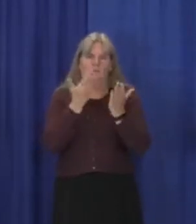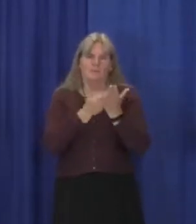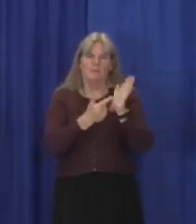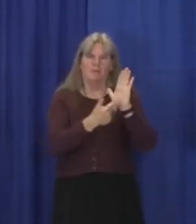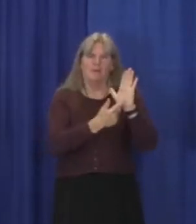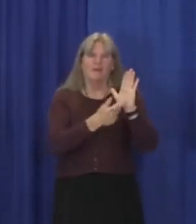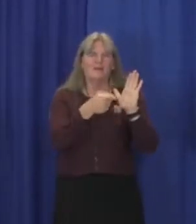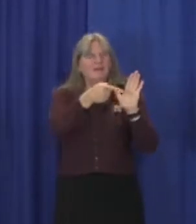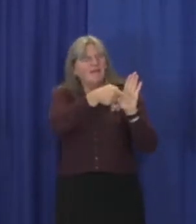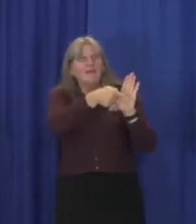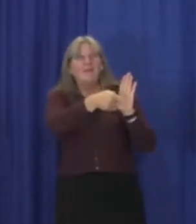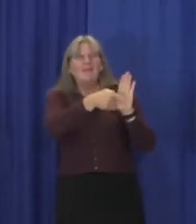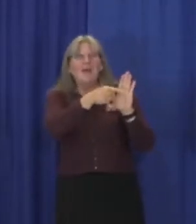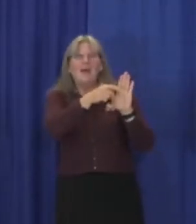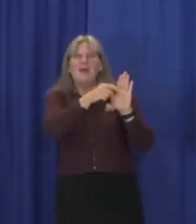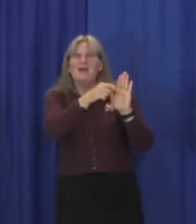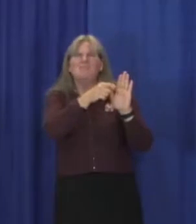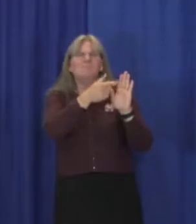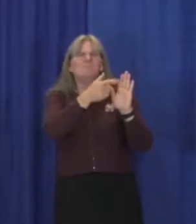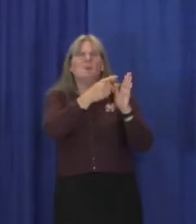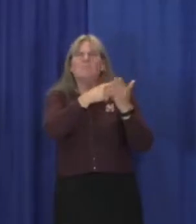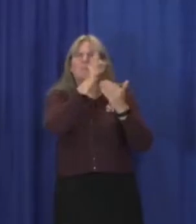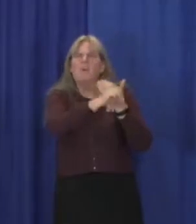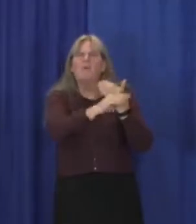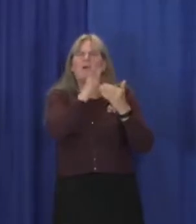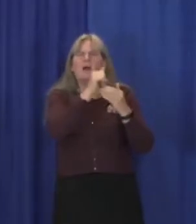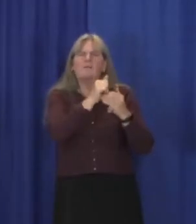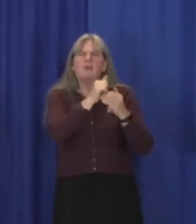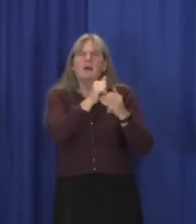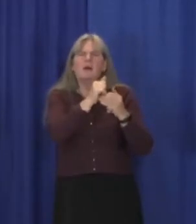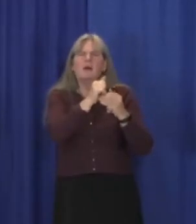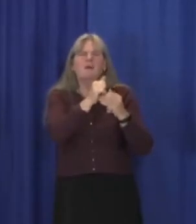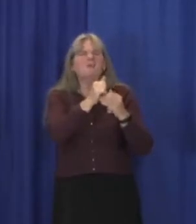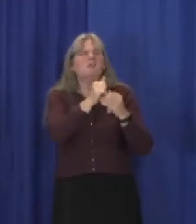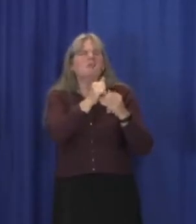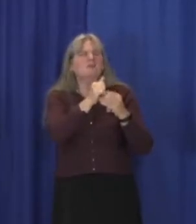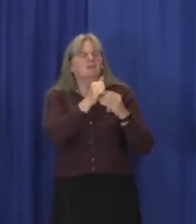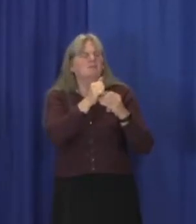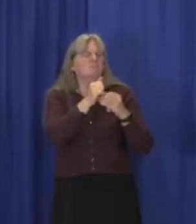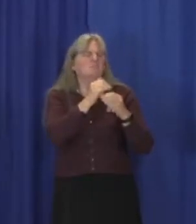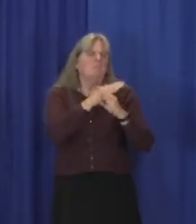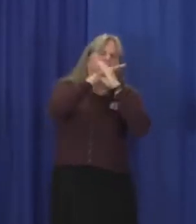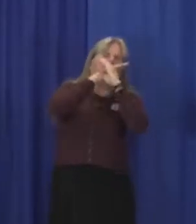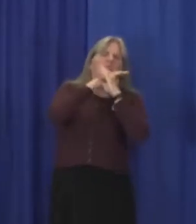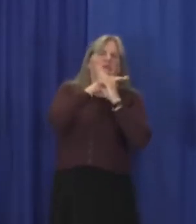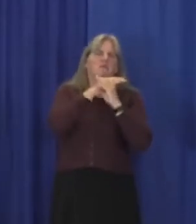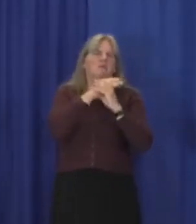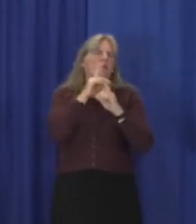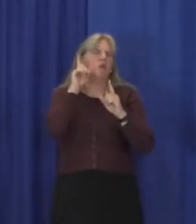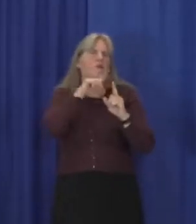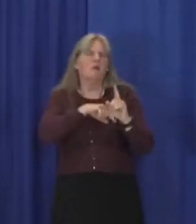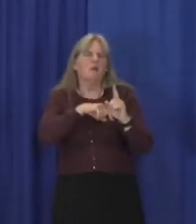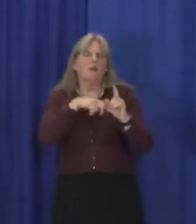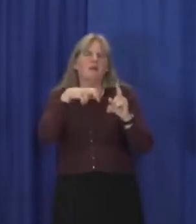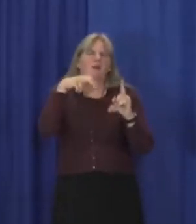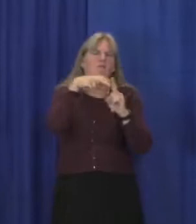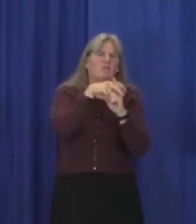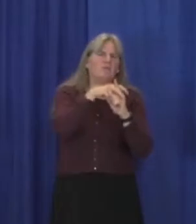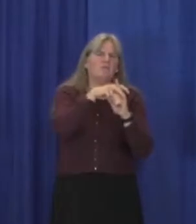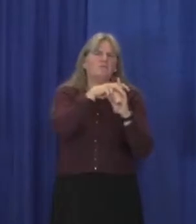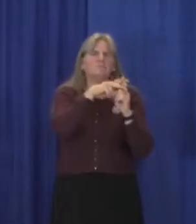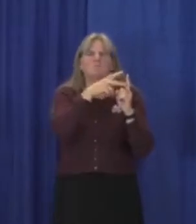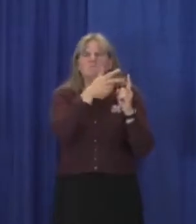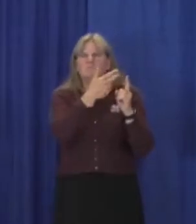features built in to prevent forgery and will also allow it to be verified. There will be more to come on